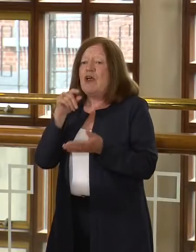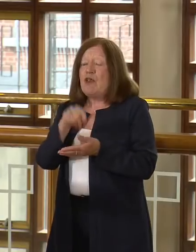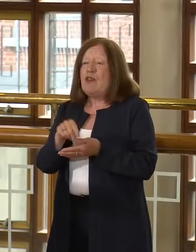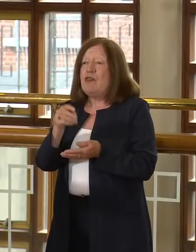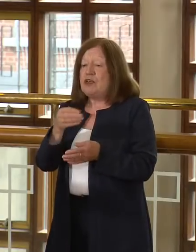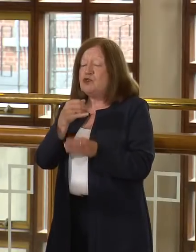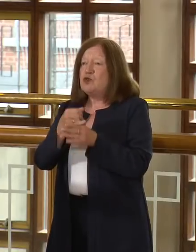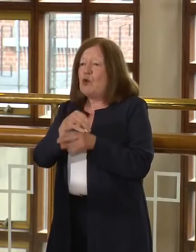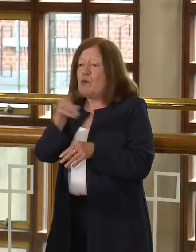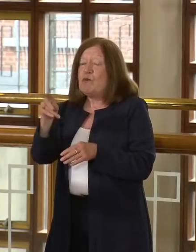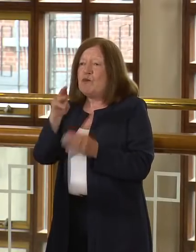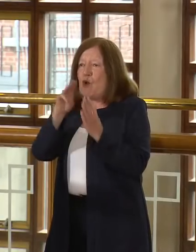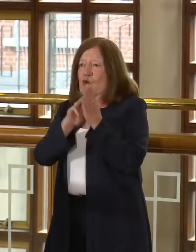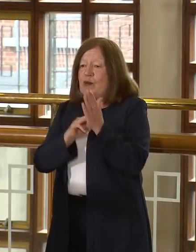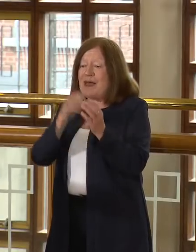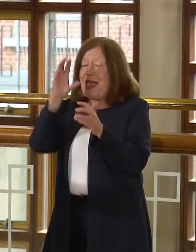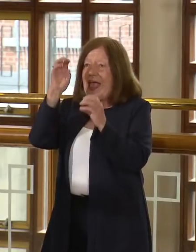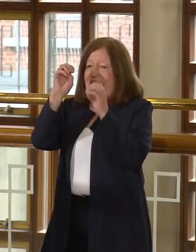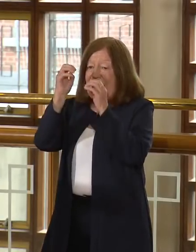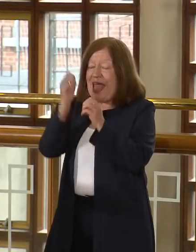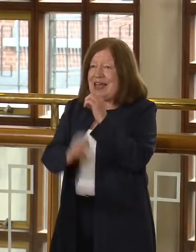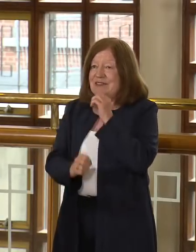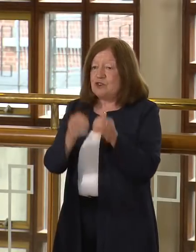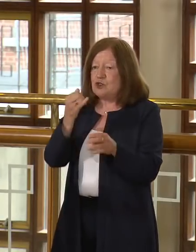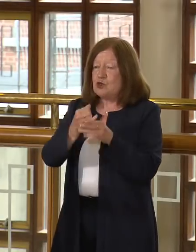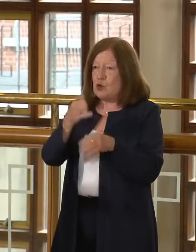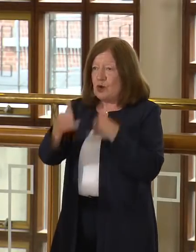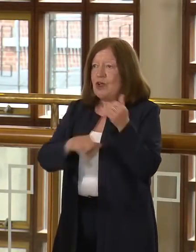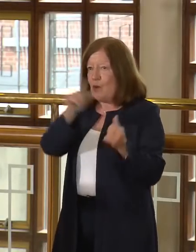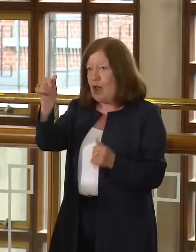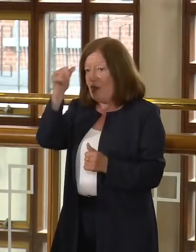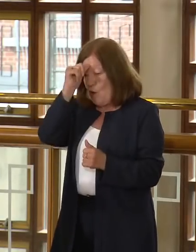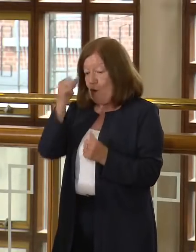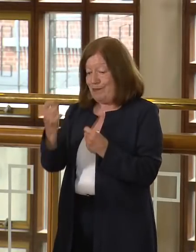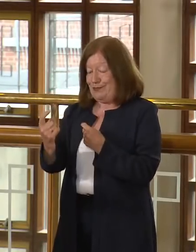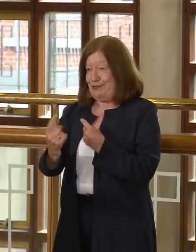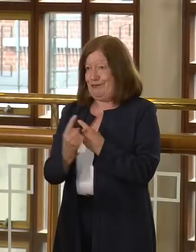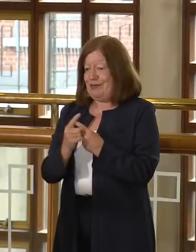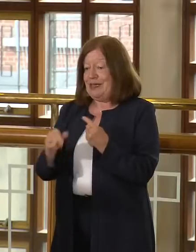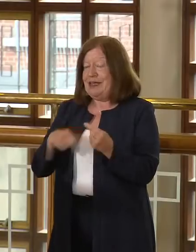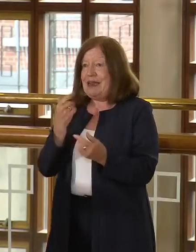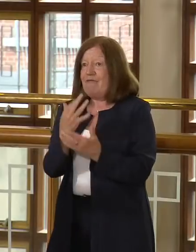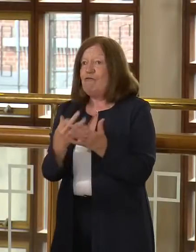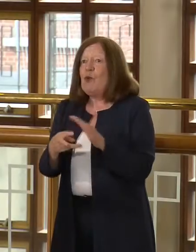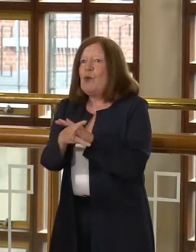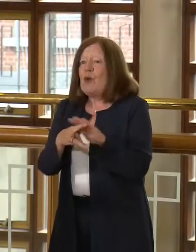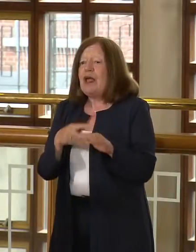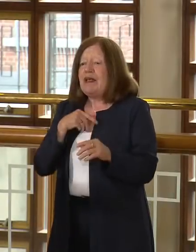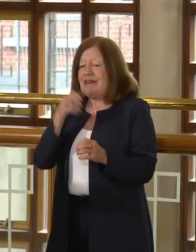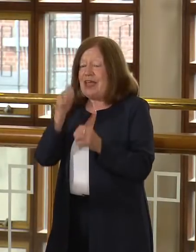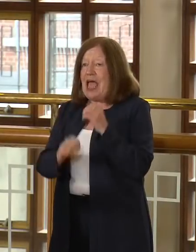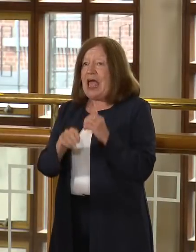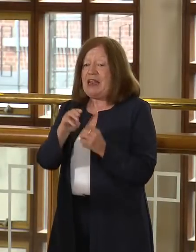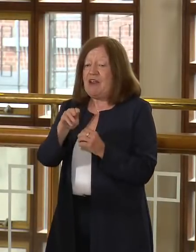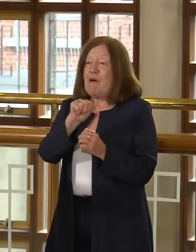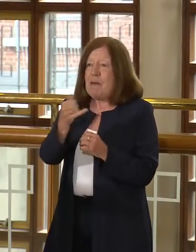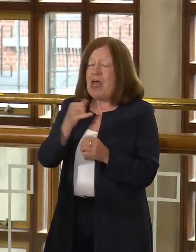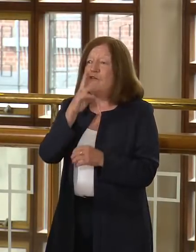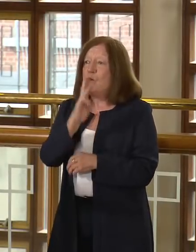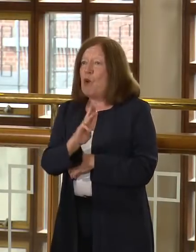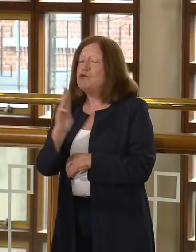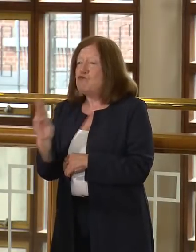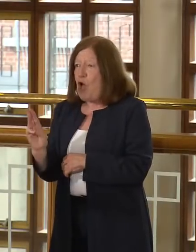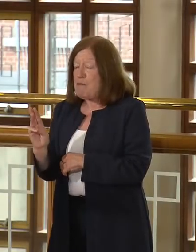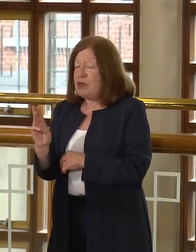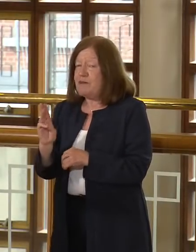meals programme ceases at the end of the school year, which we are all aware is coming up in the next number of weeks, which is the end of May, obviously, for post-primary